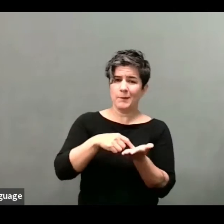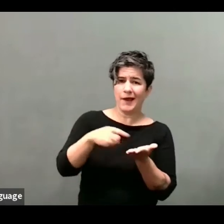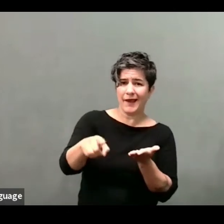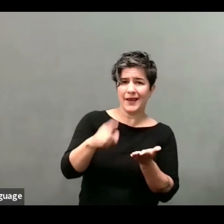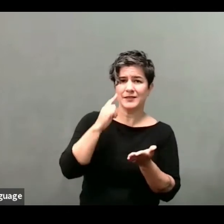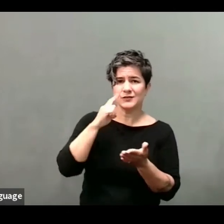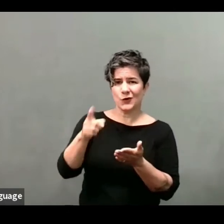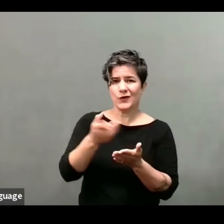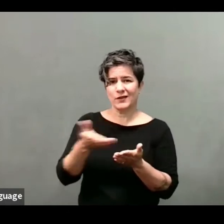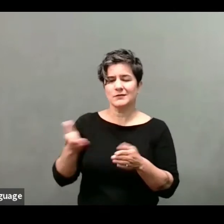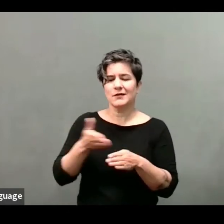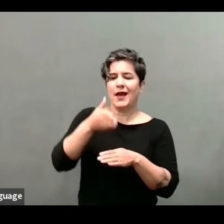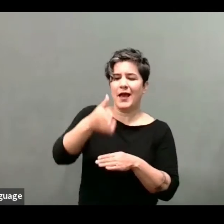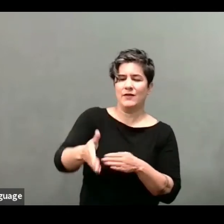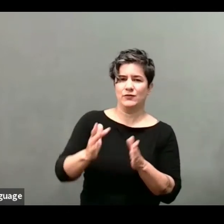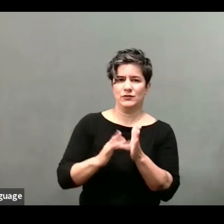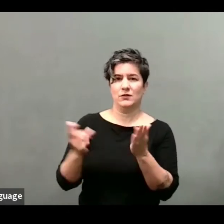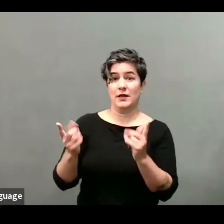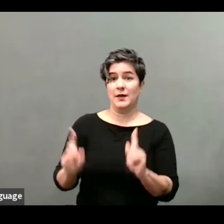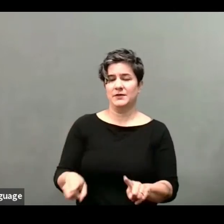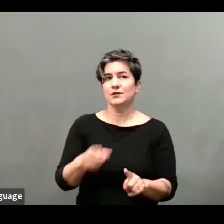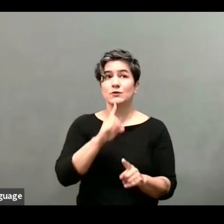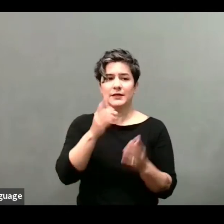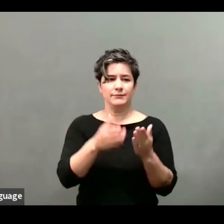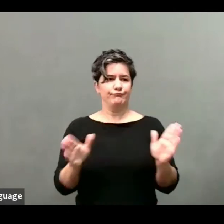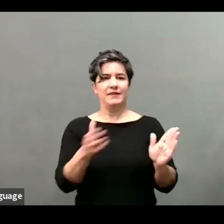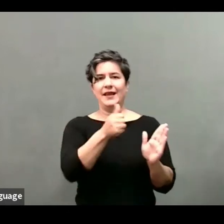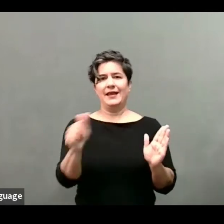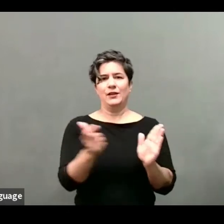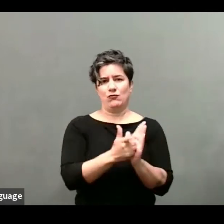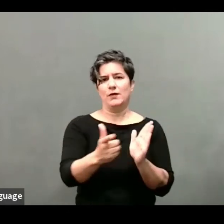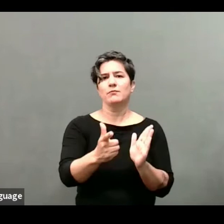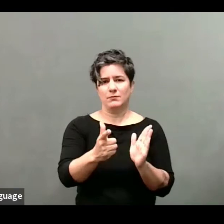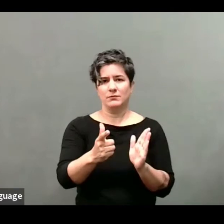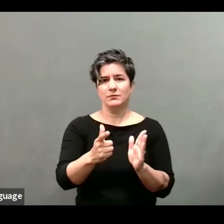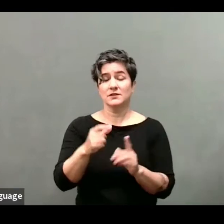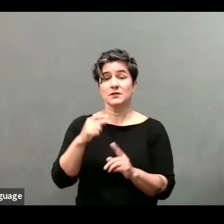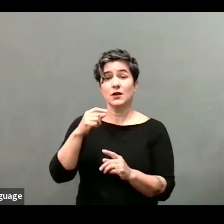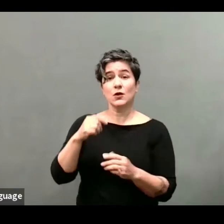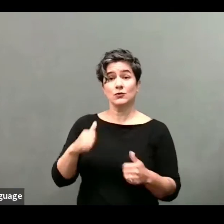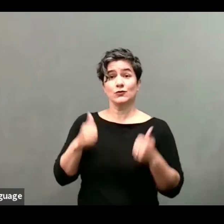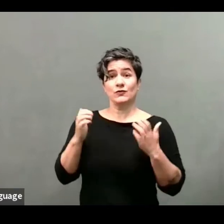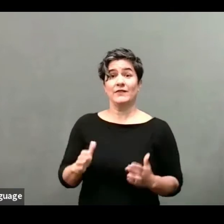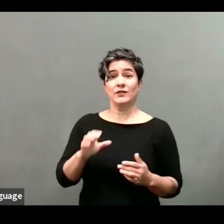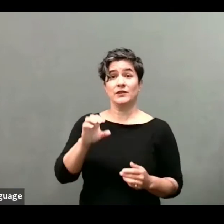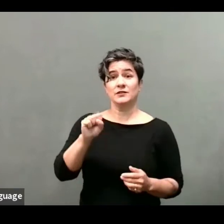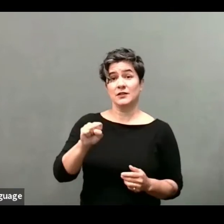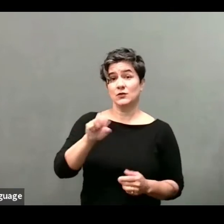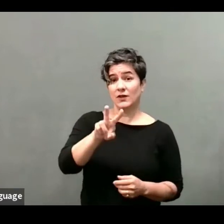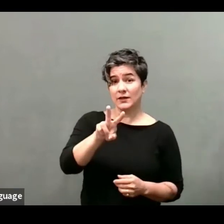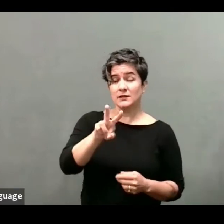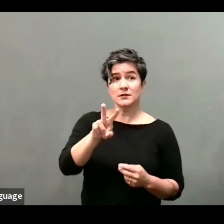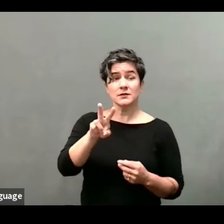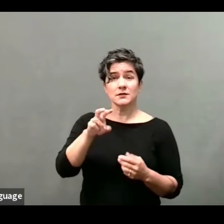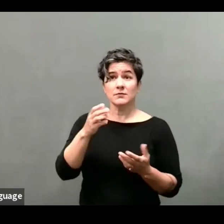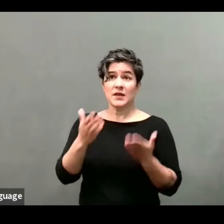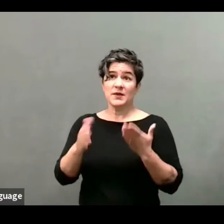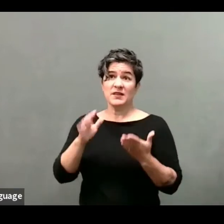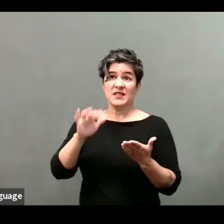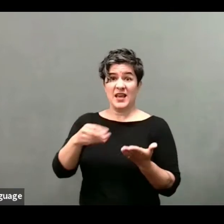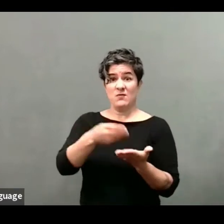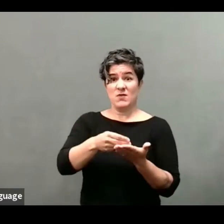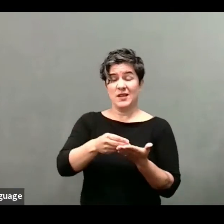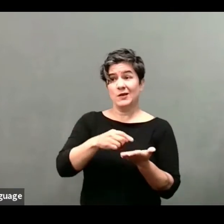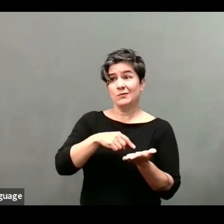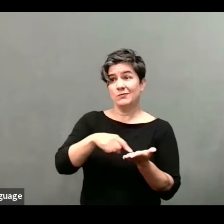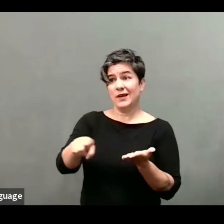things after an assault, after any crime. So for a survivor of sexual violence, it might help them pay for